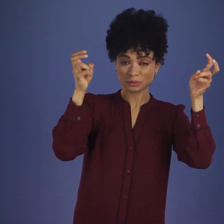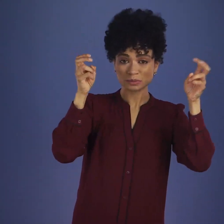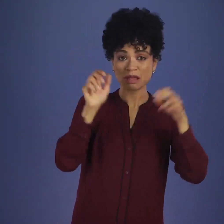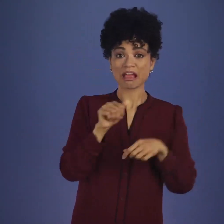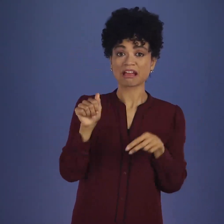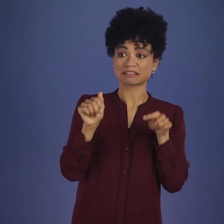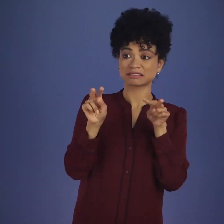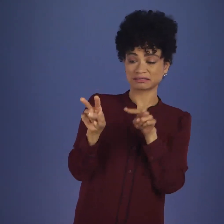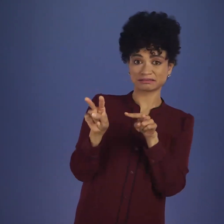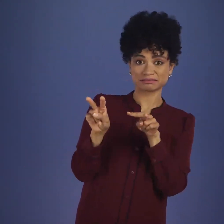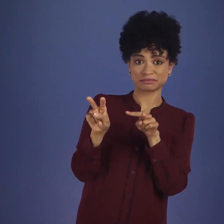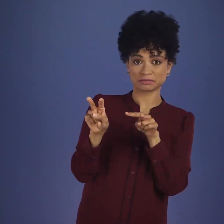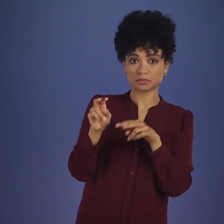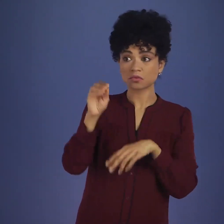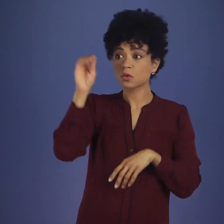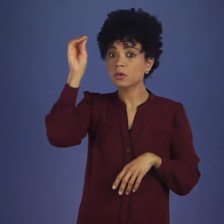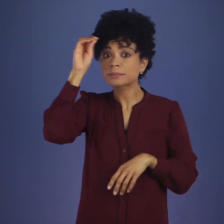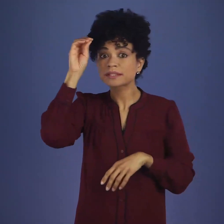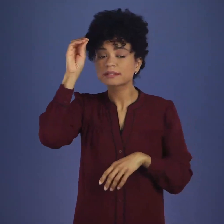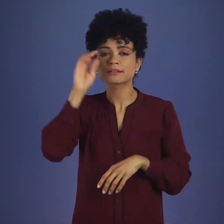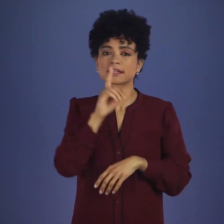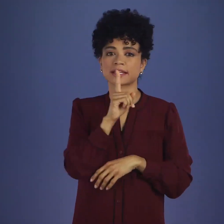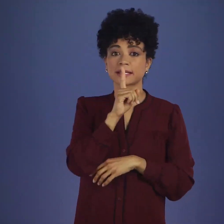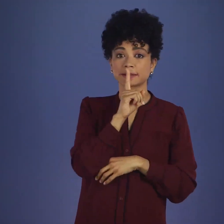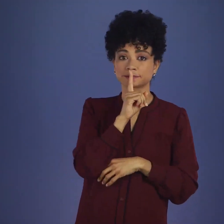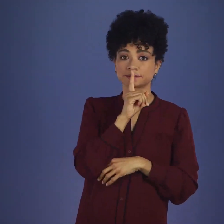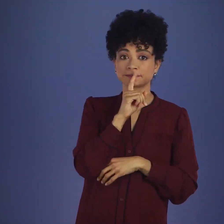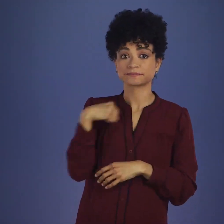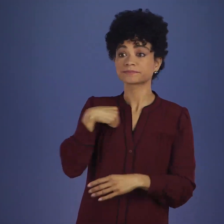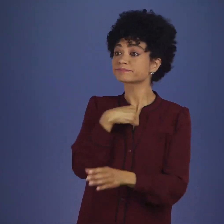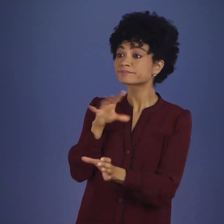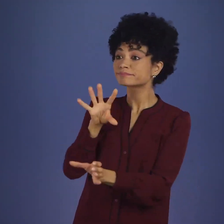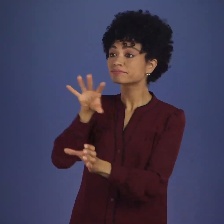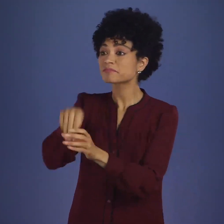Alcoholics Anonymous has no opinion on outside issues.